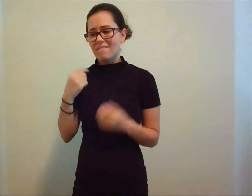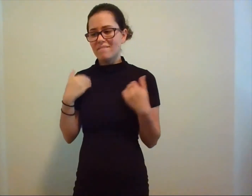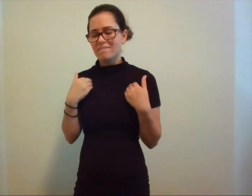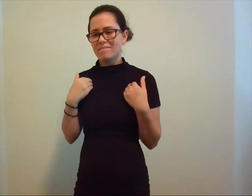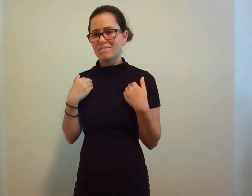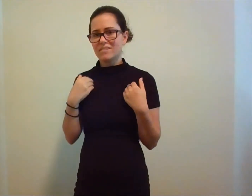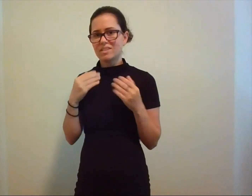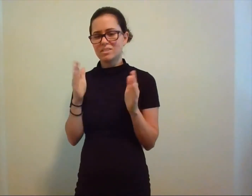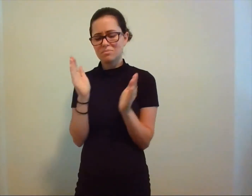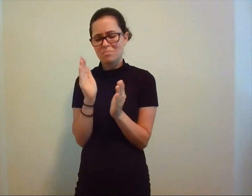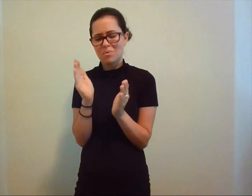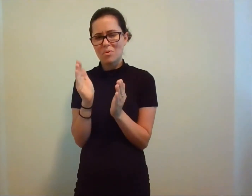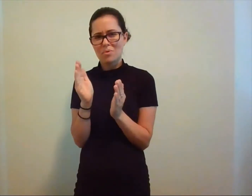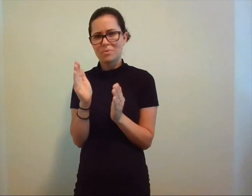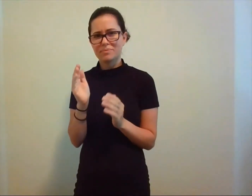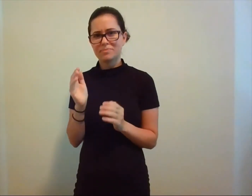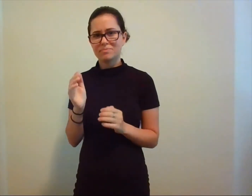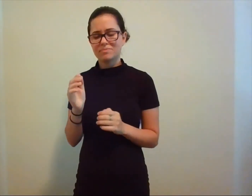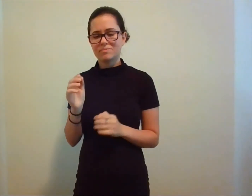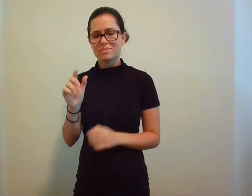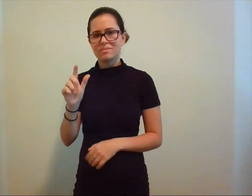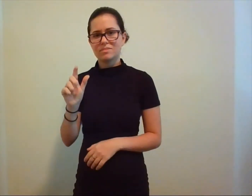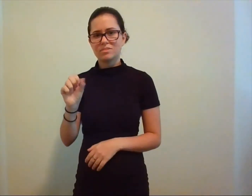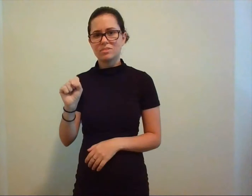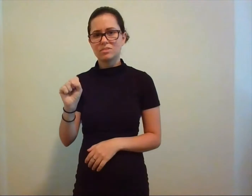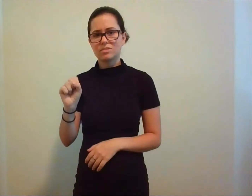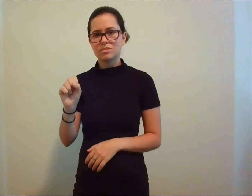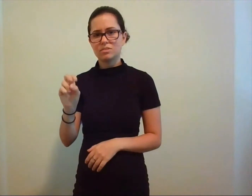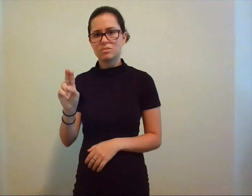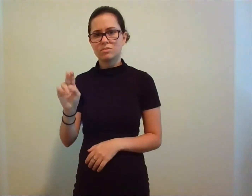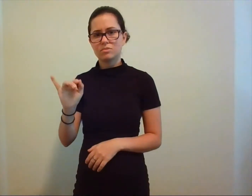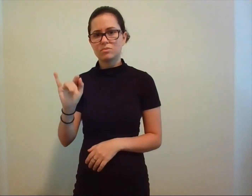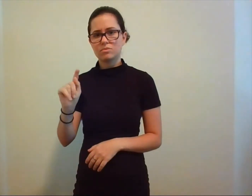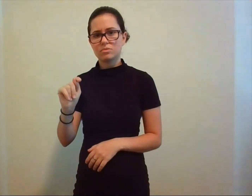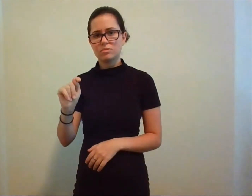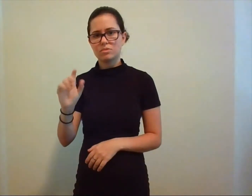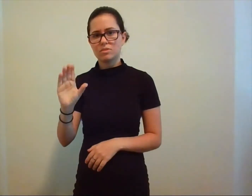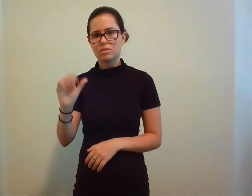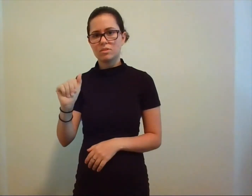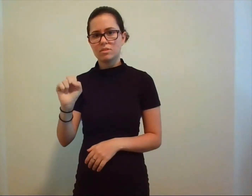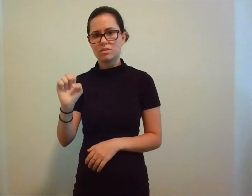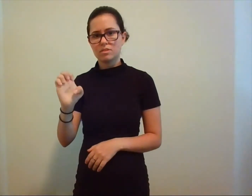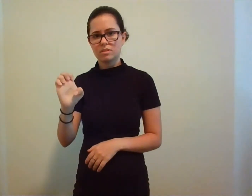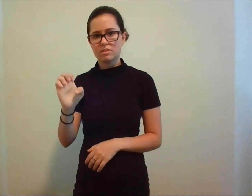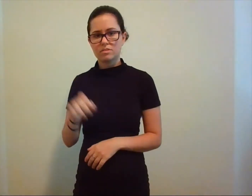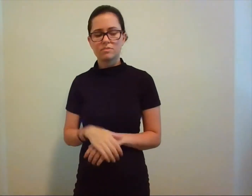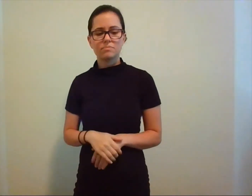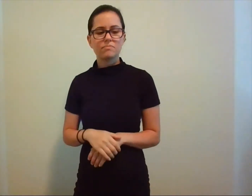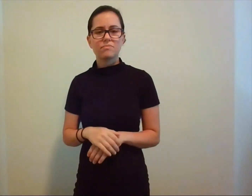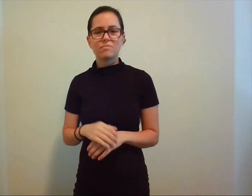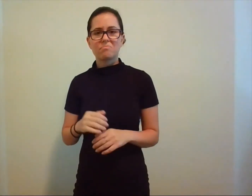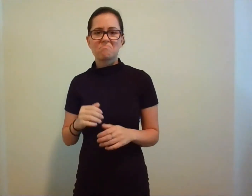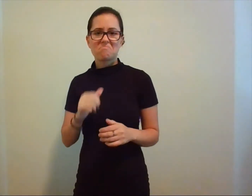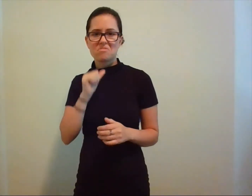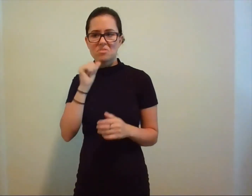no blankets. Interestingly, because it's been unusually cool here, it's actually unusually cool